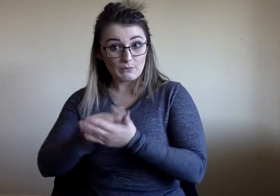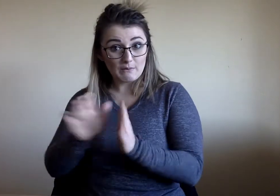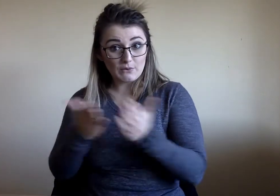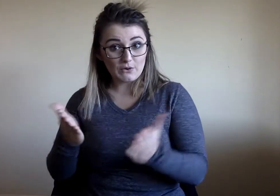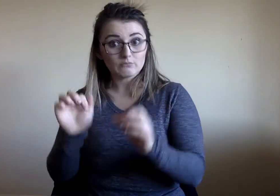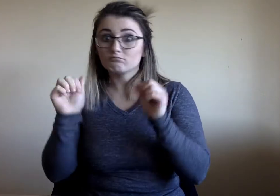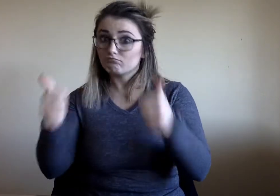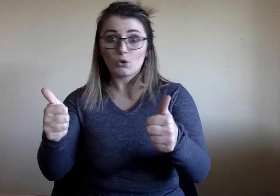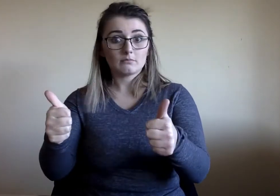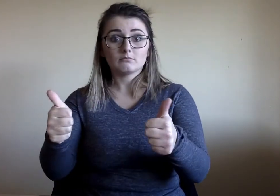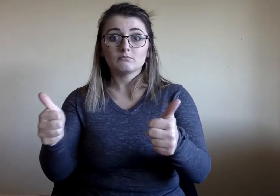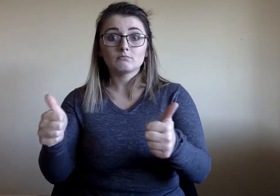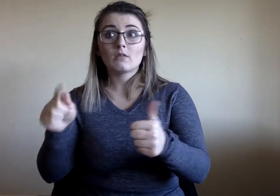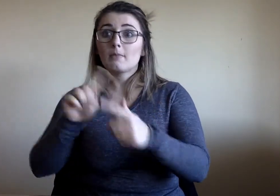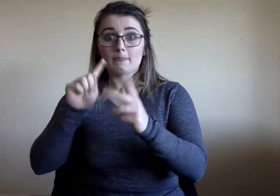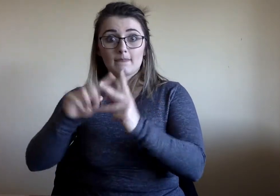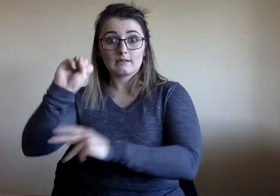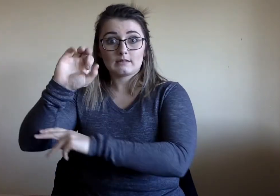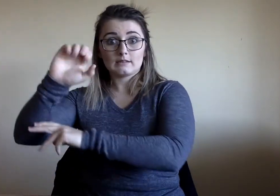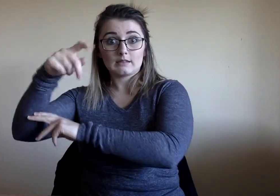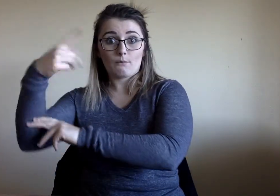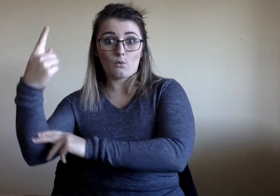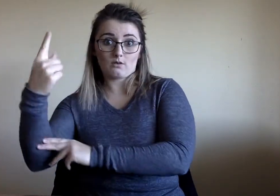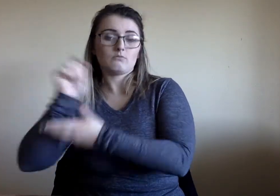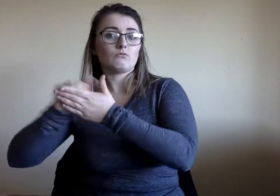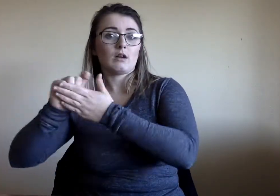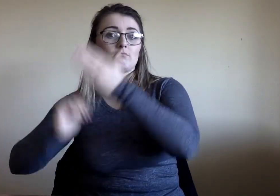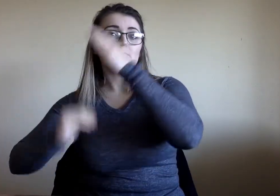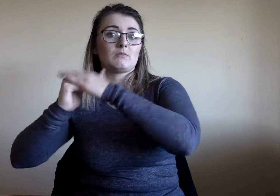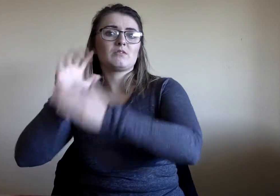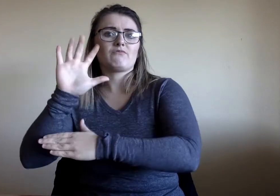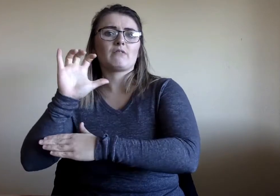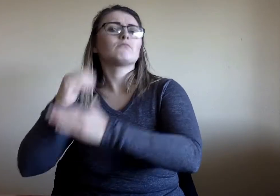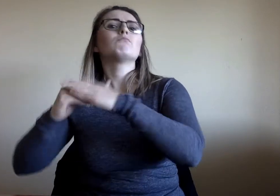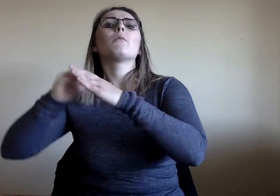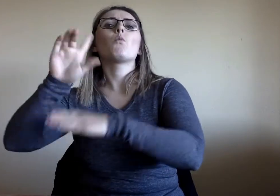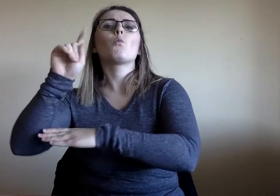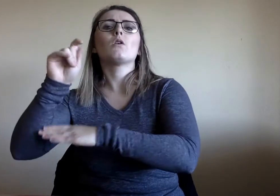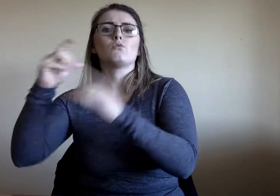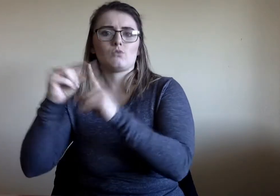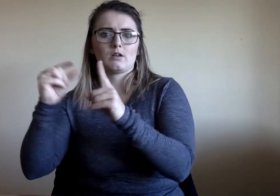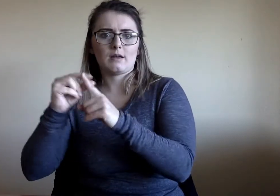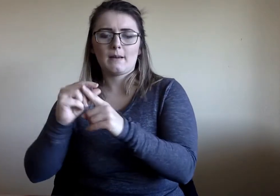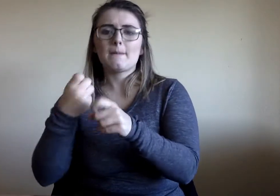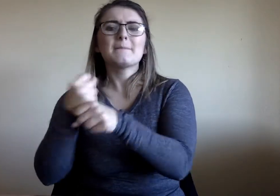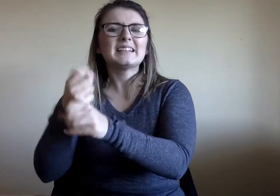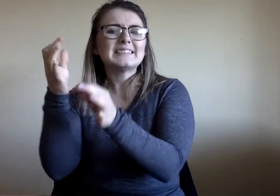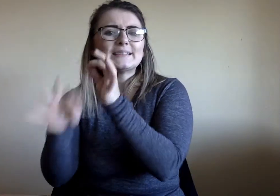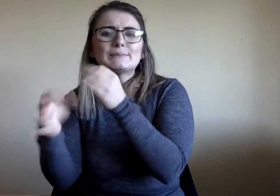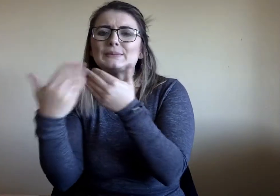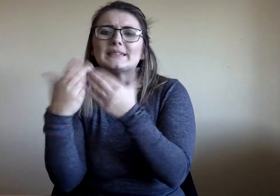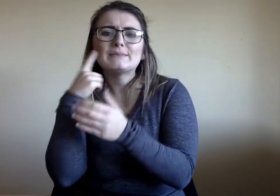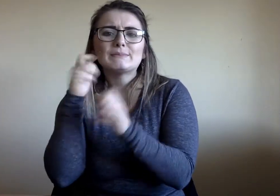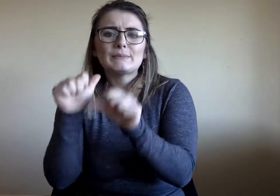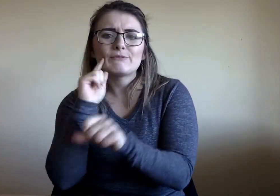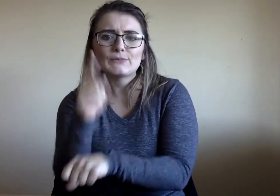Then step 1, write 500 words, write 100 words. Make it as simple and easy as possible for you, but know